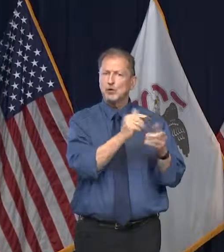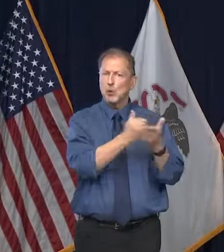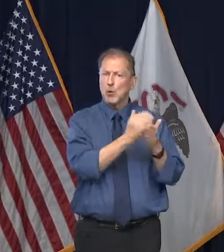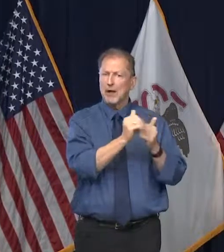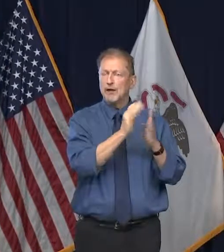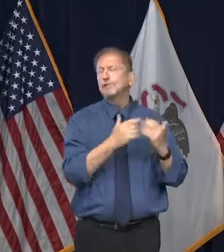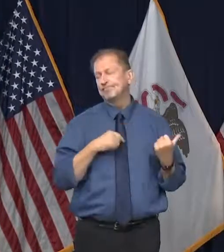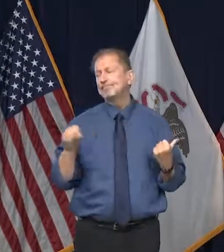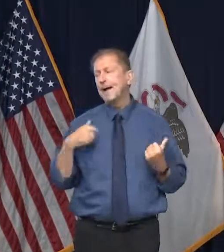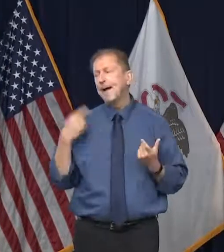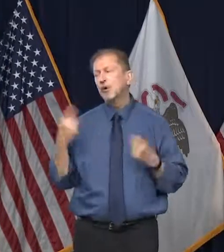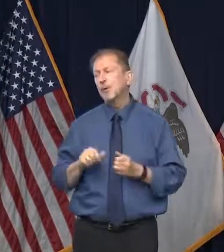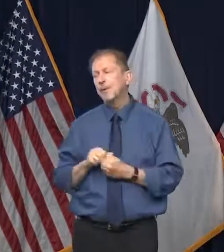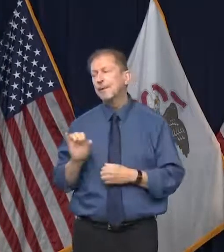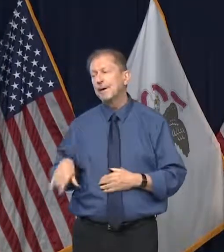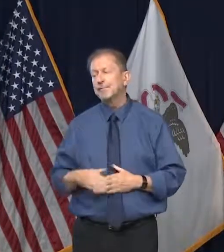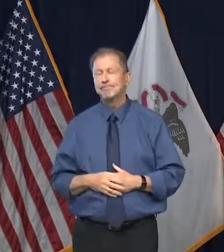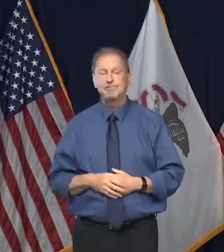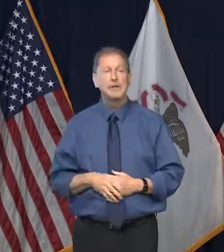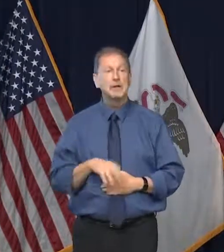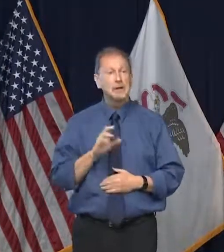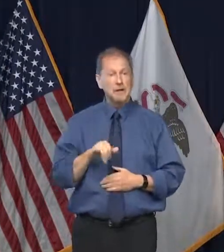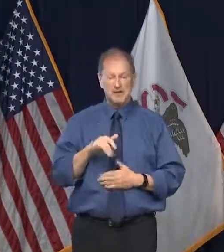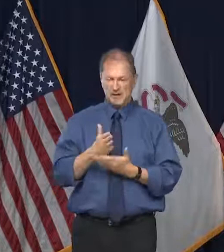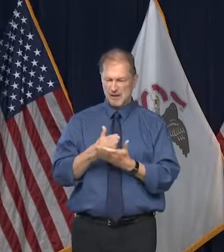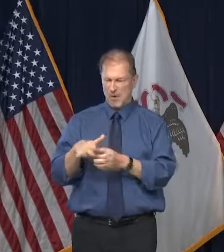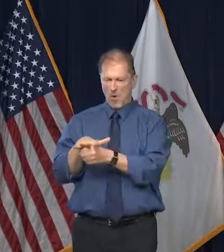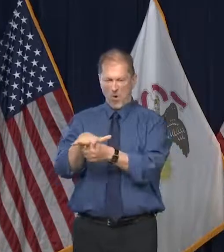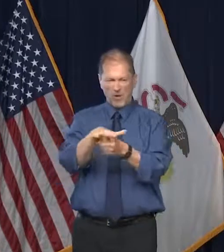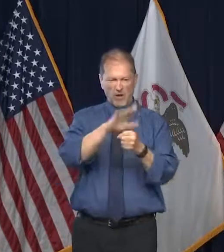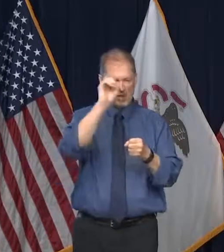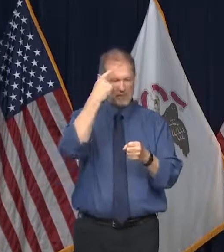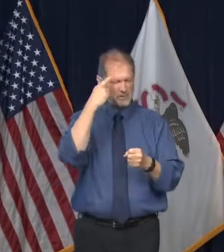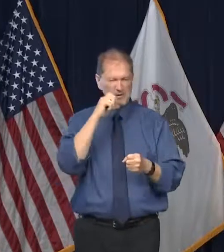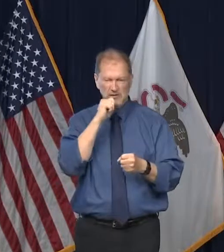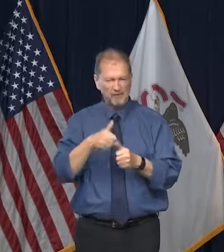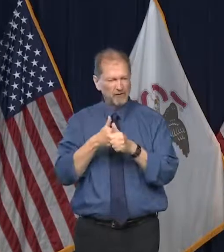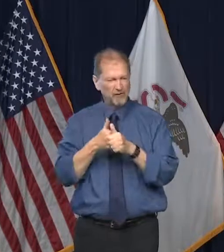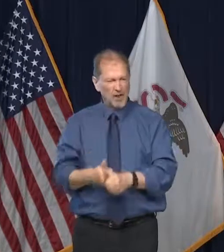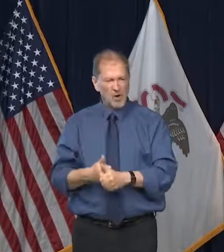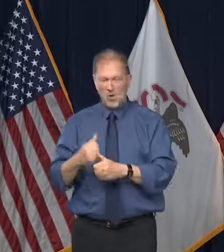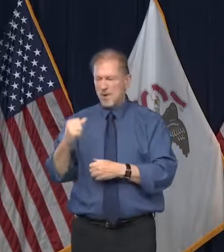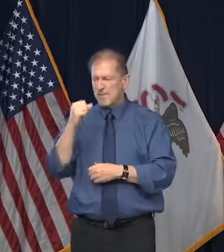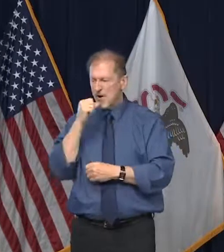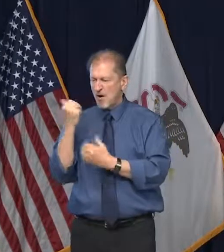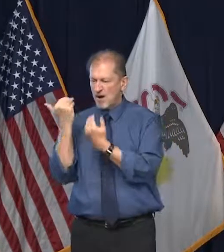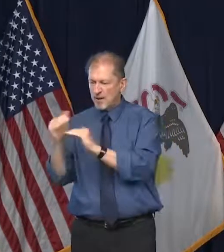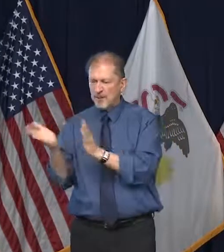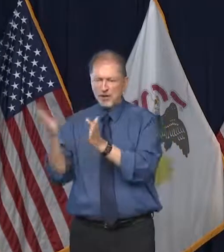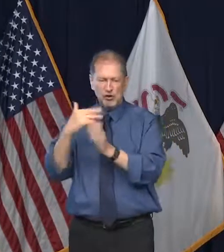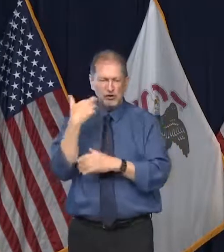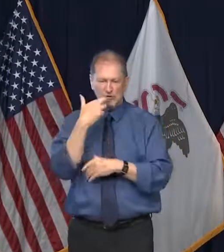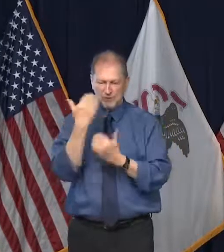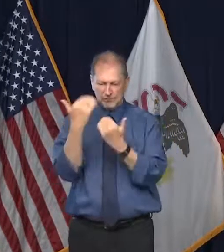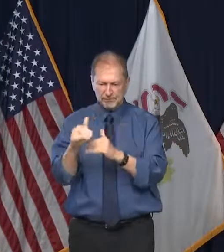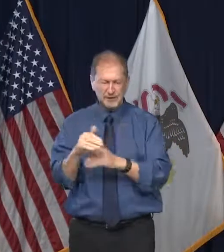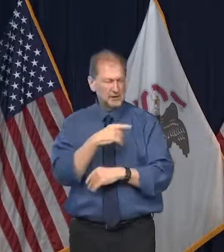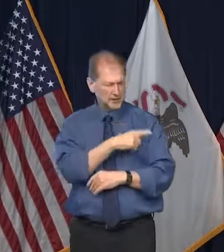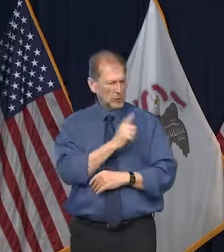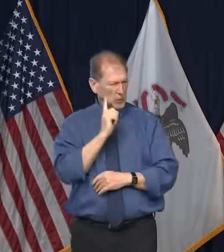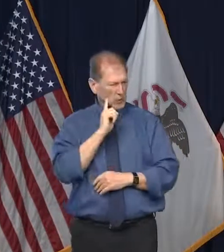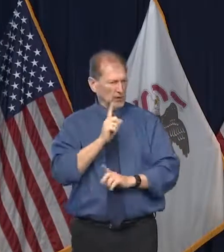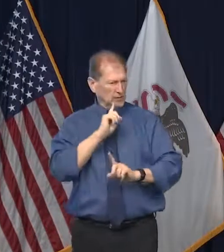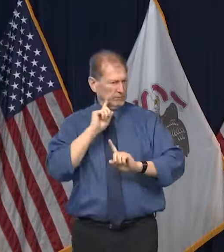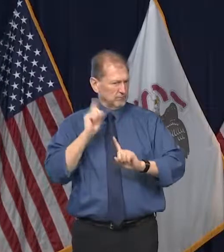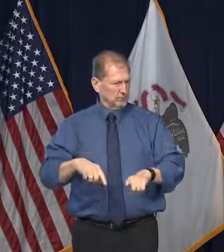Jim Leach is asking, with local governments still defying orders to close indoor bar and restaurant service, at what point do you step in and assert your authority to address a statewide